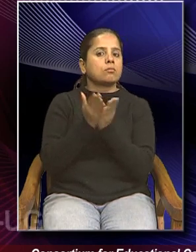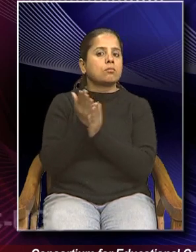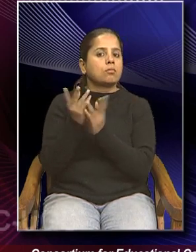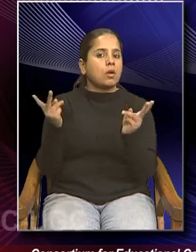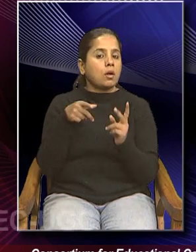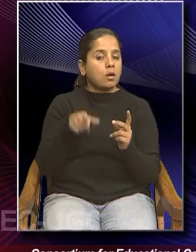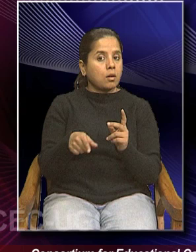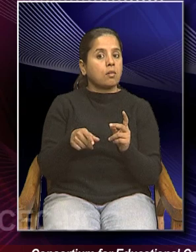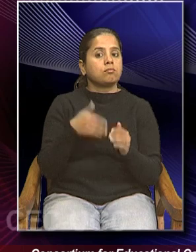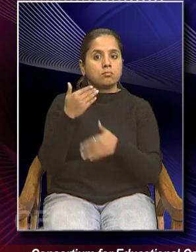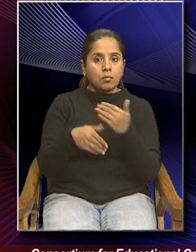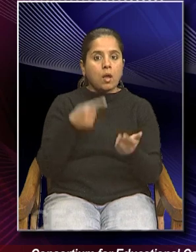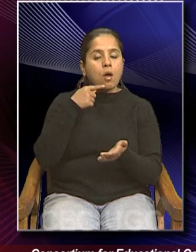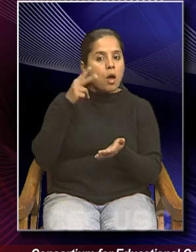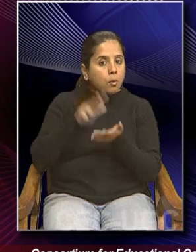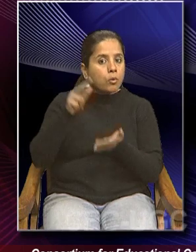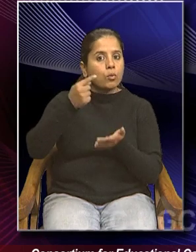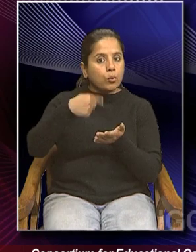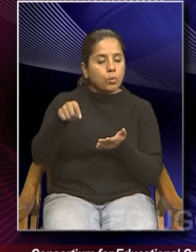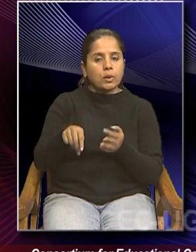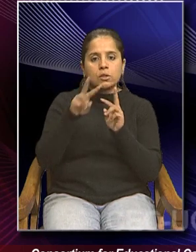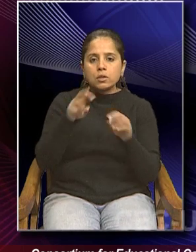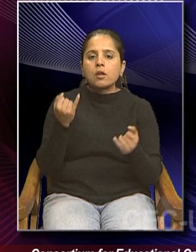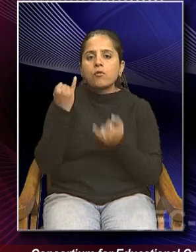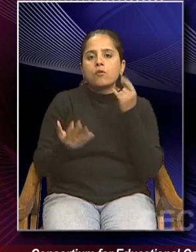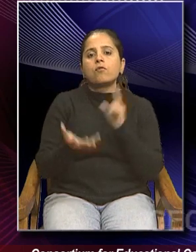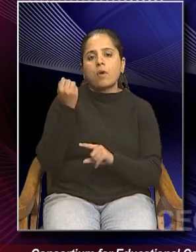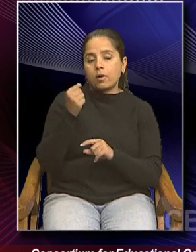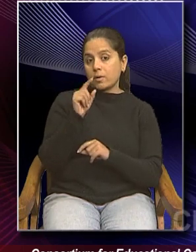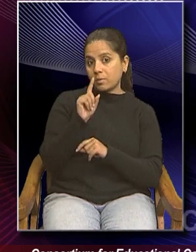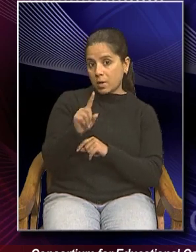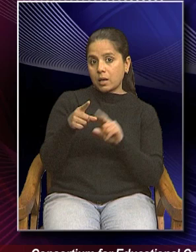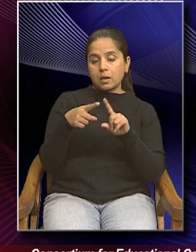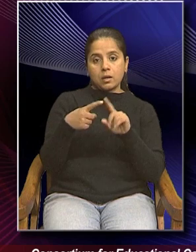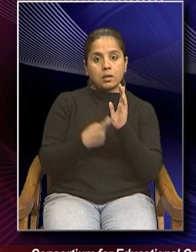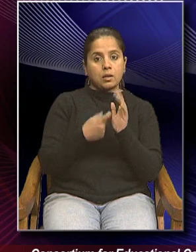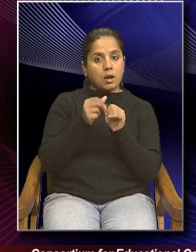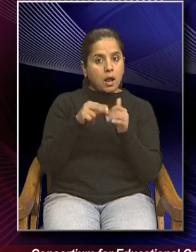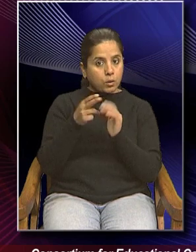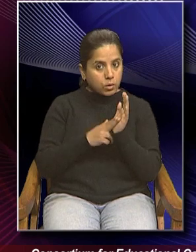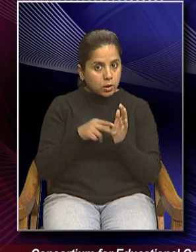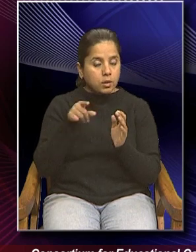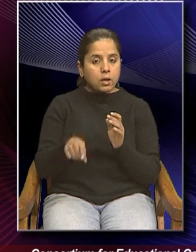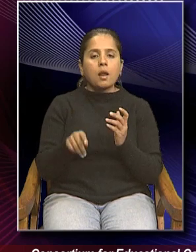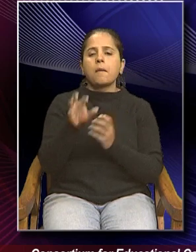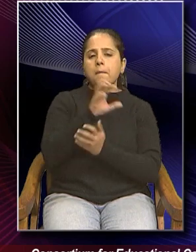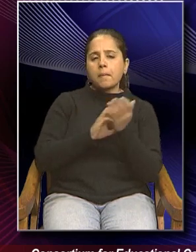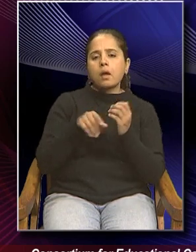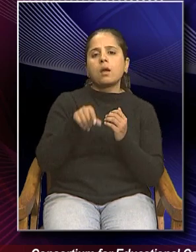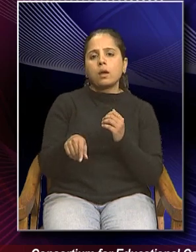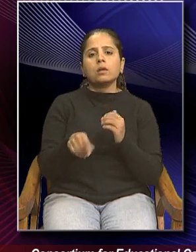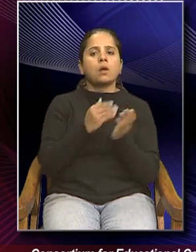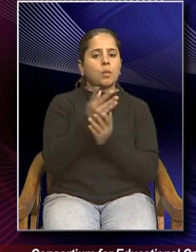to effectively validate research findings. However, triangulation and mixed approaches are distinct from each